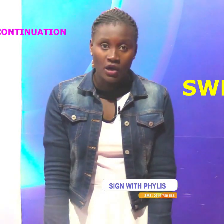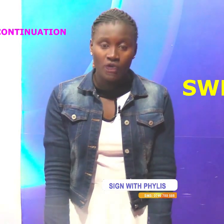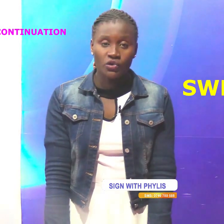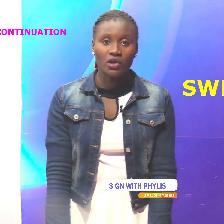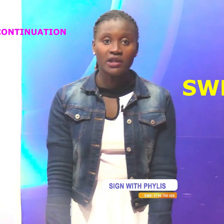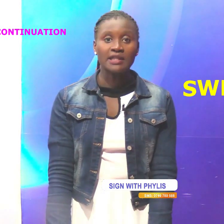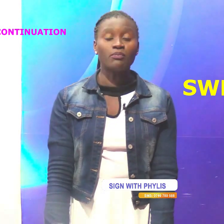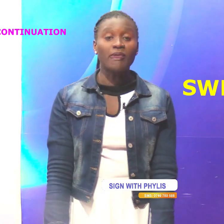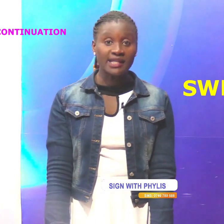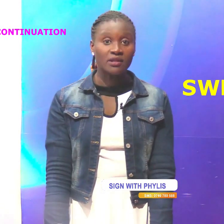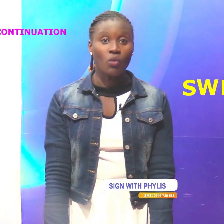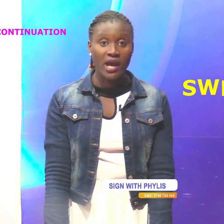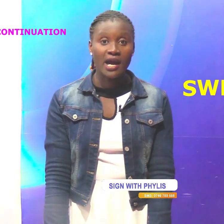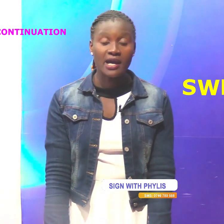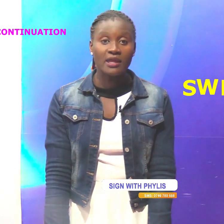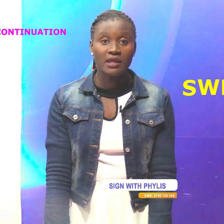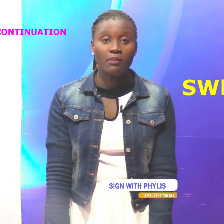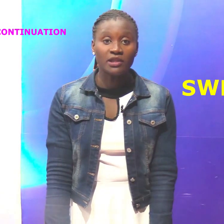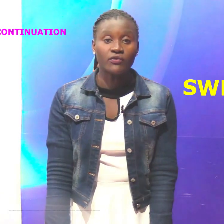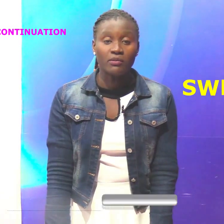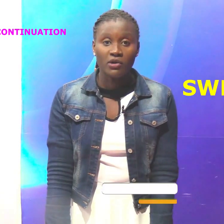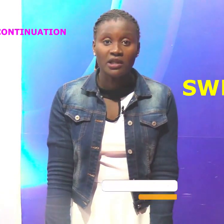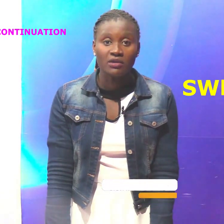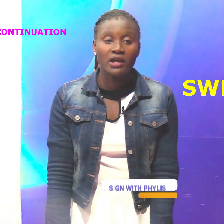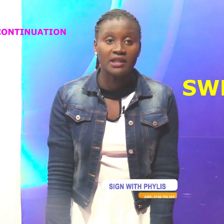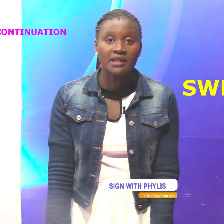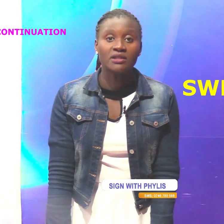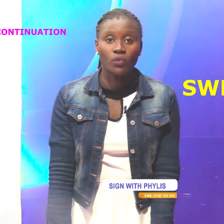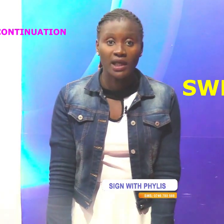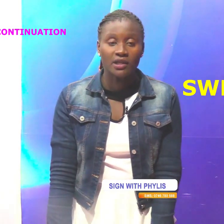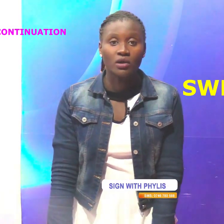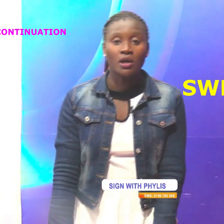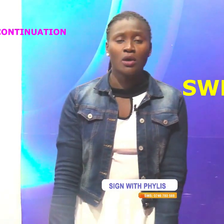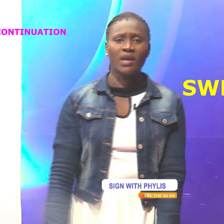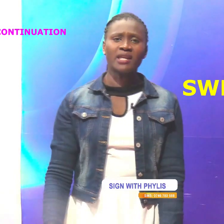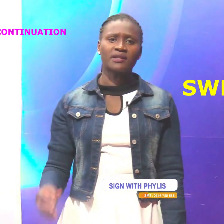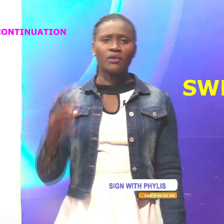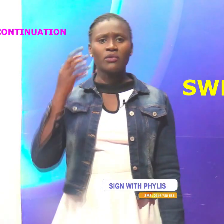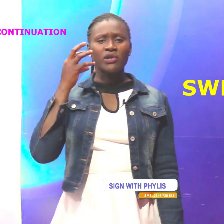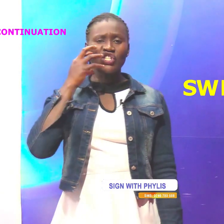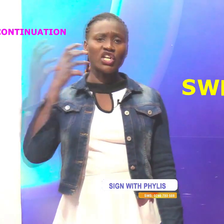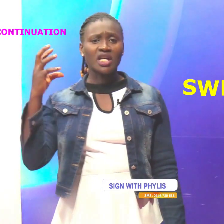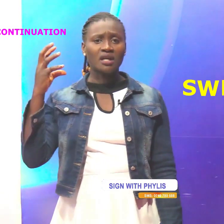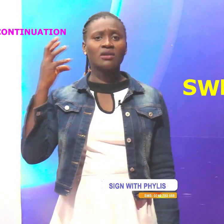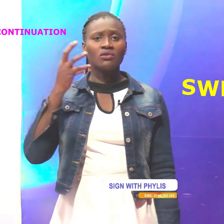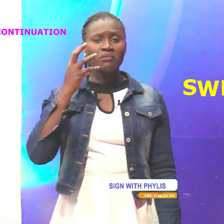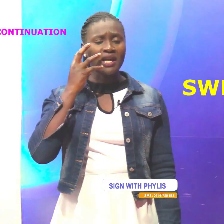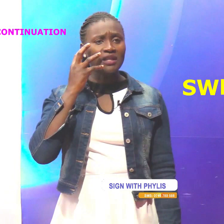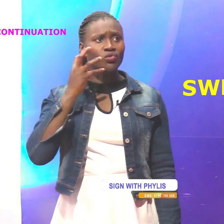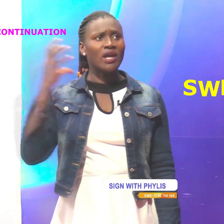So it depends where the parts of the body where it is swelling. So when it is from your cheek, you make it swell from